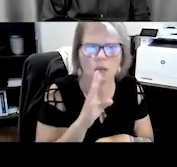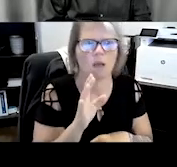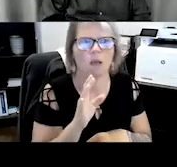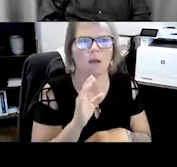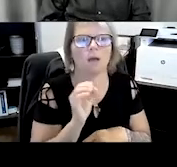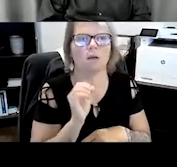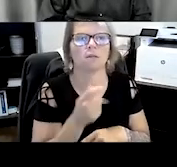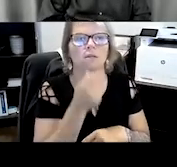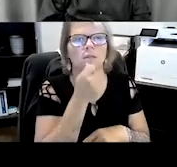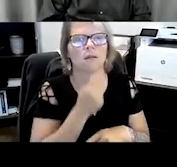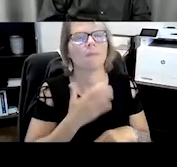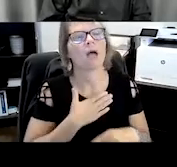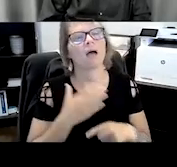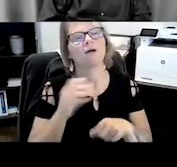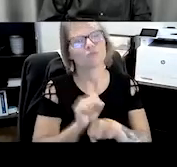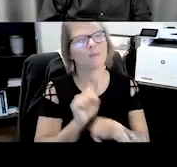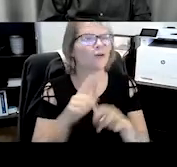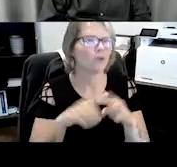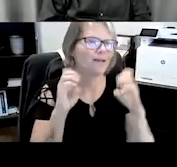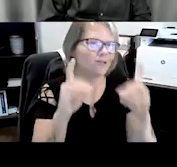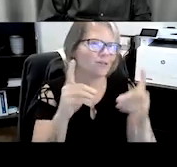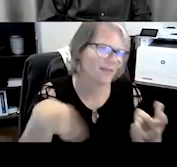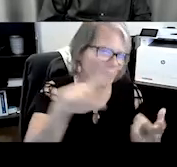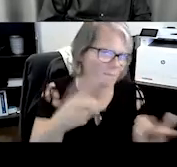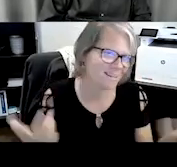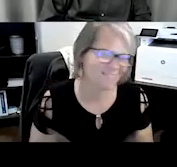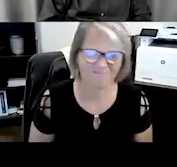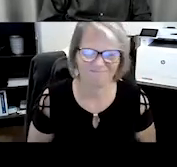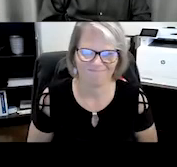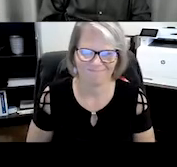you to help me and you didn't, and I don't appreciate that.